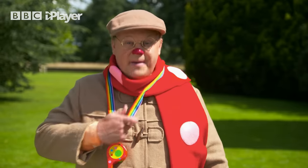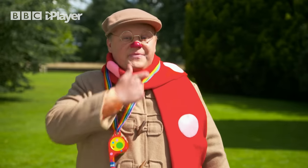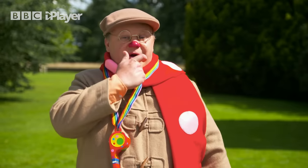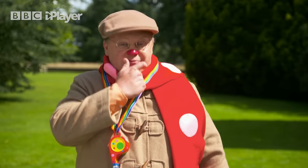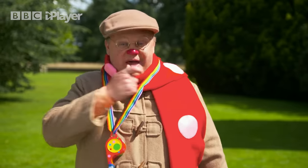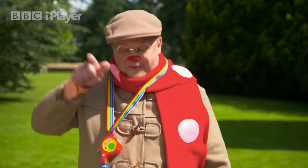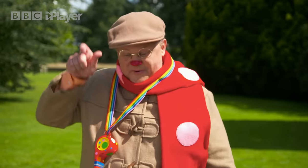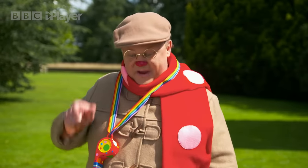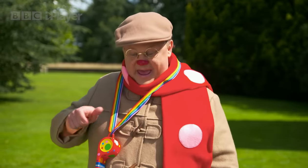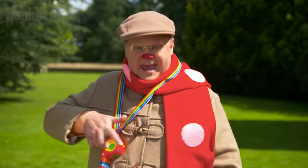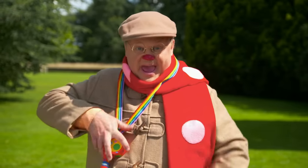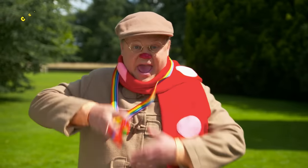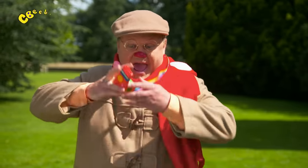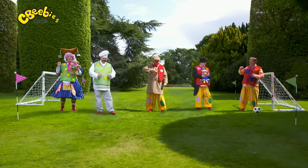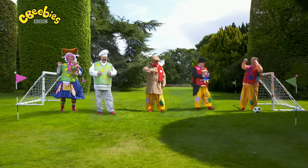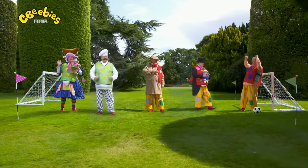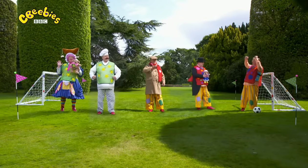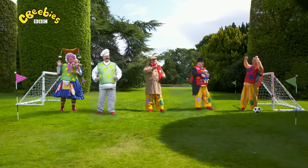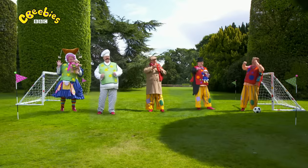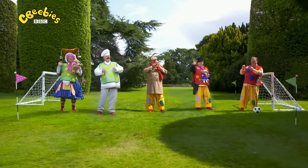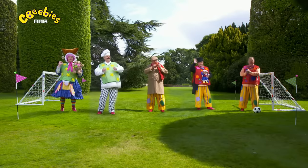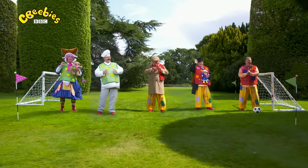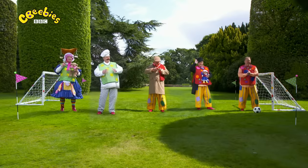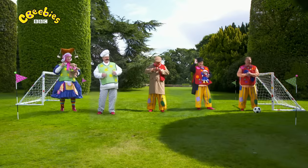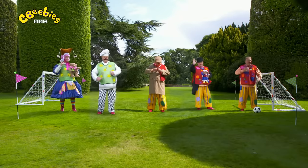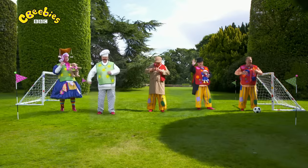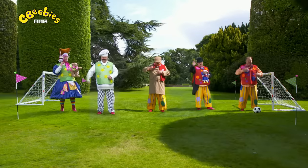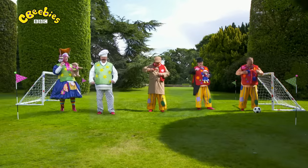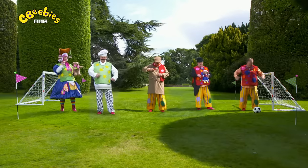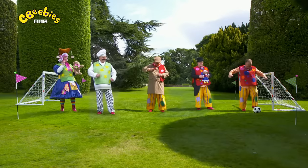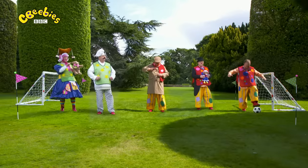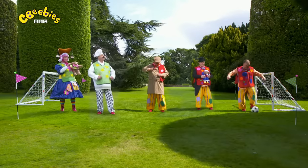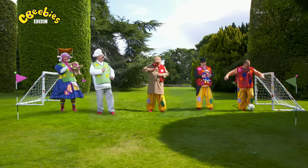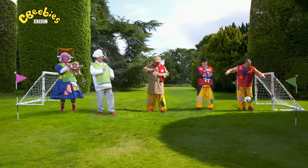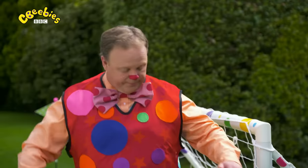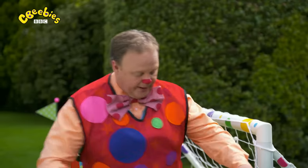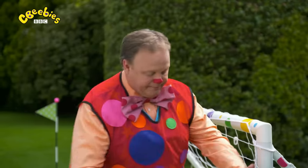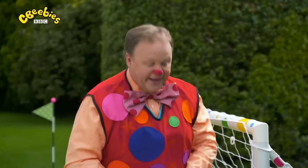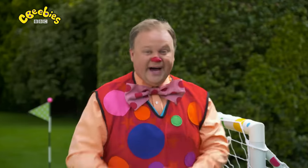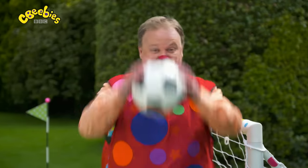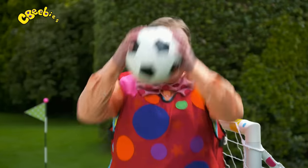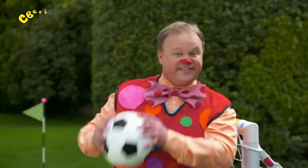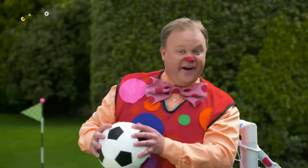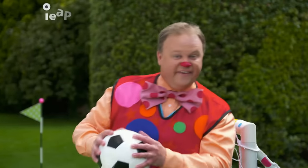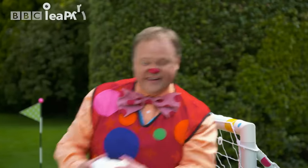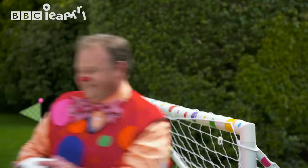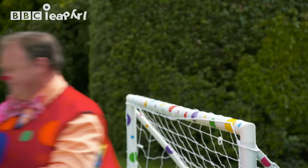the referee. Woohoo! It's very exciting. Let's go.